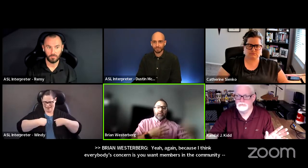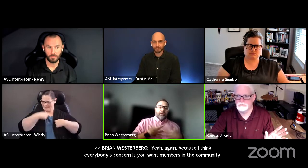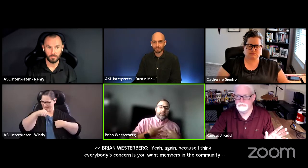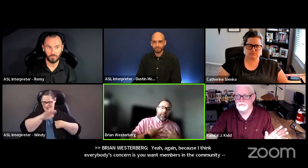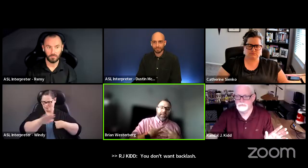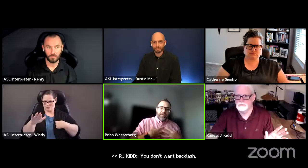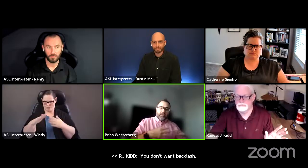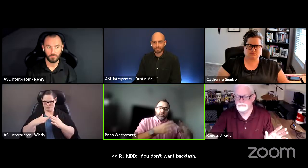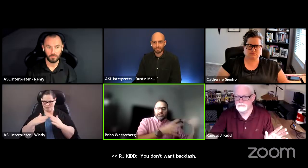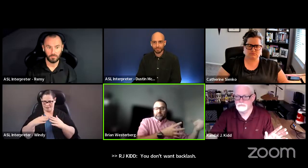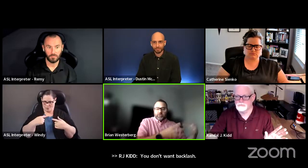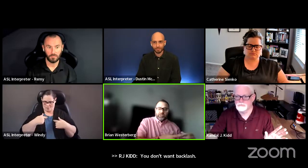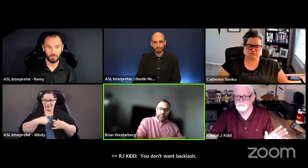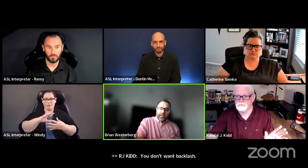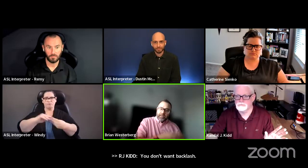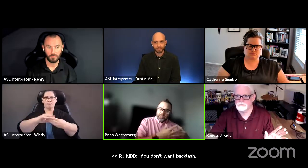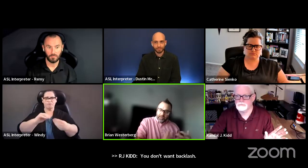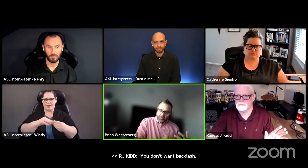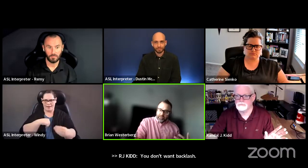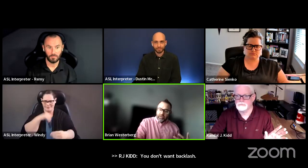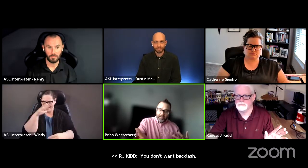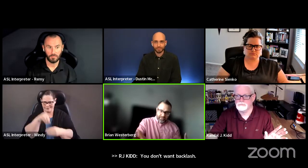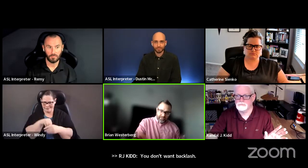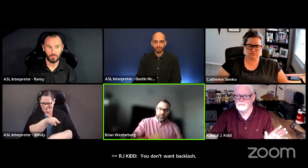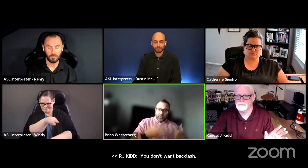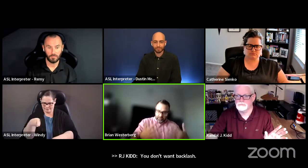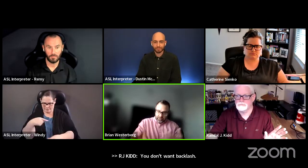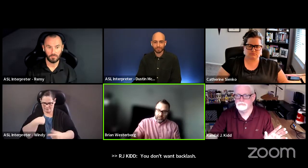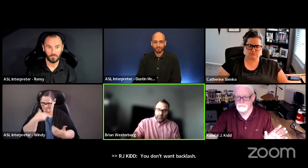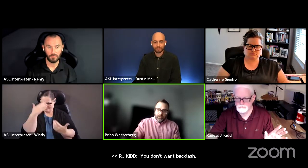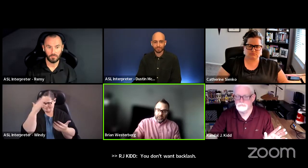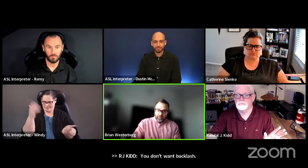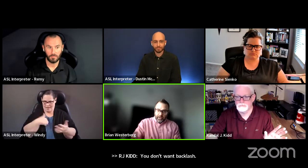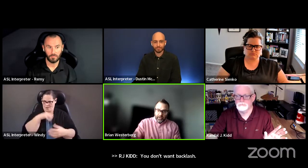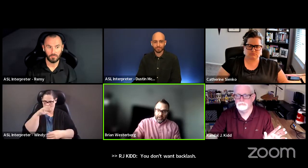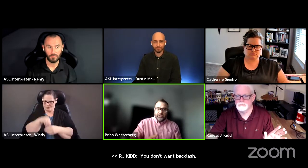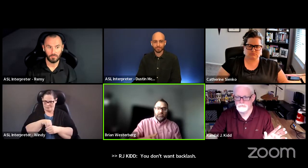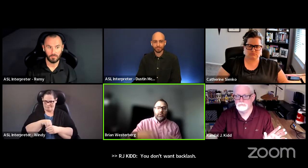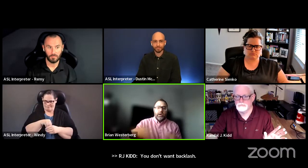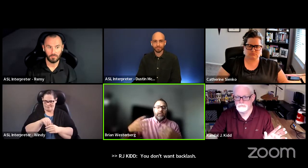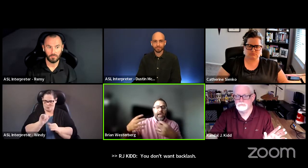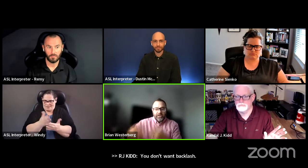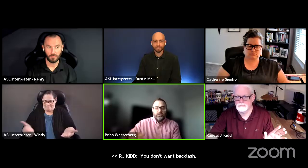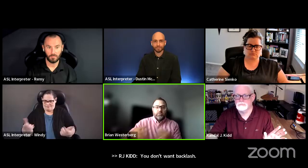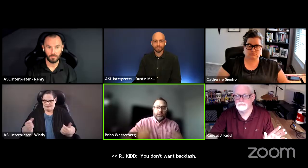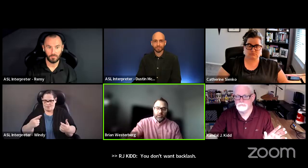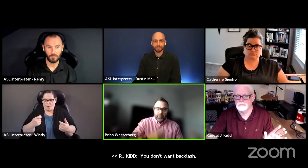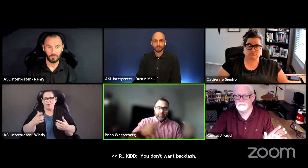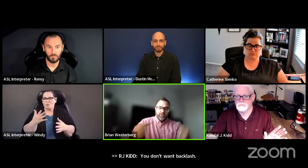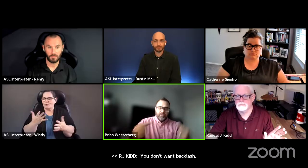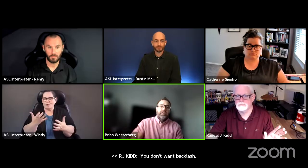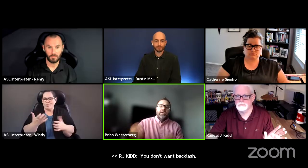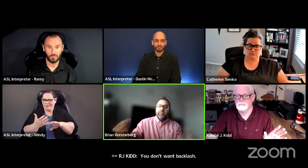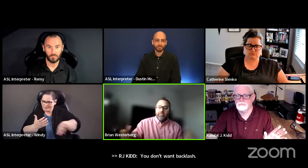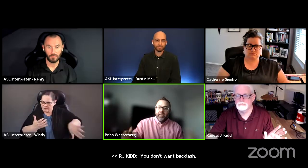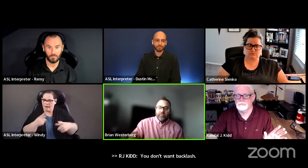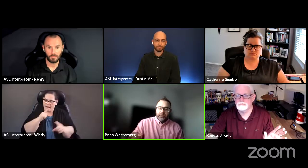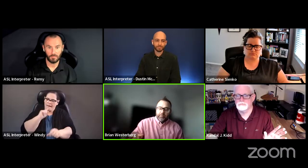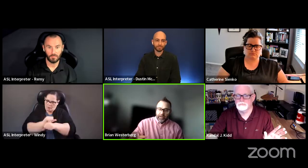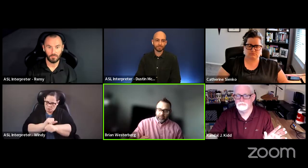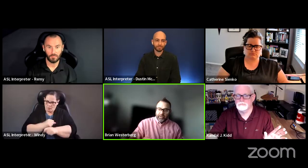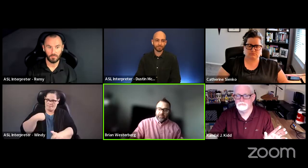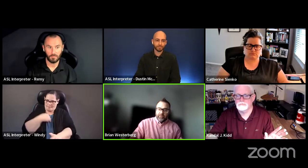from me who doesn't participate in a lot of the events or the community, right? Like, so you want actual community members giving